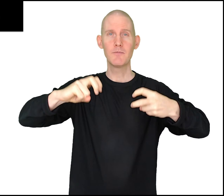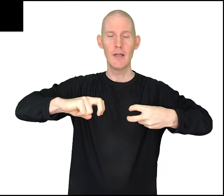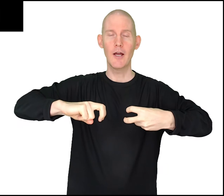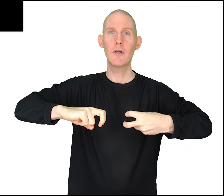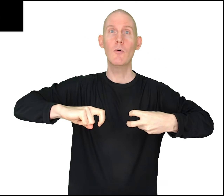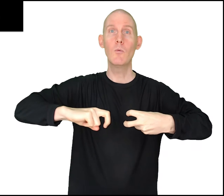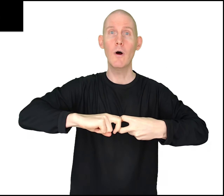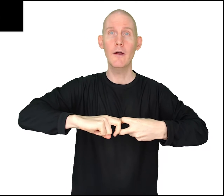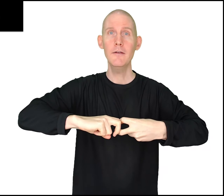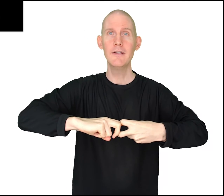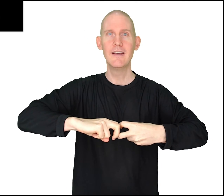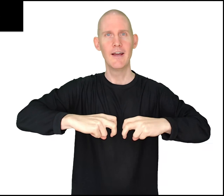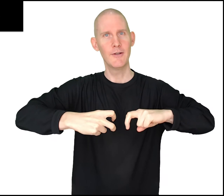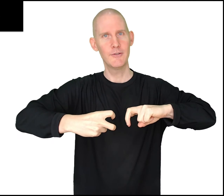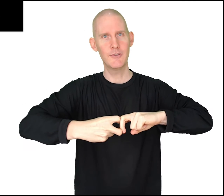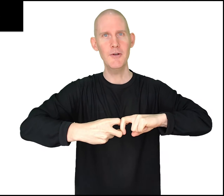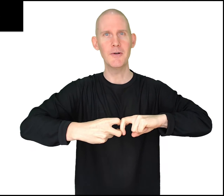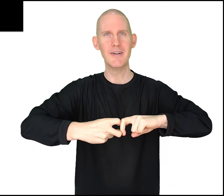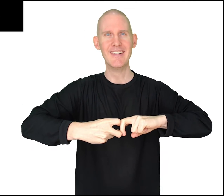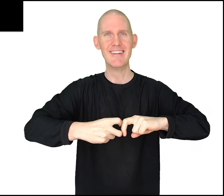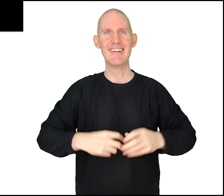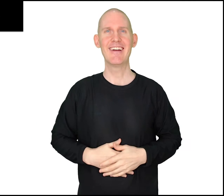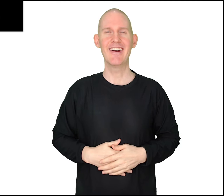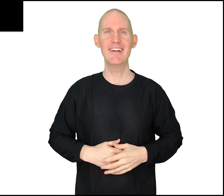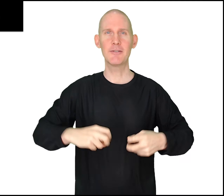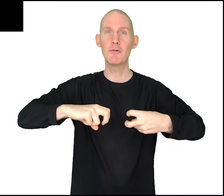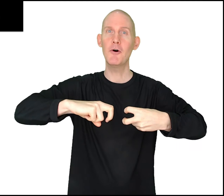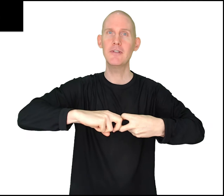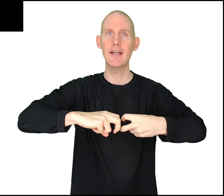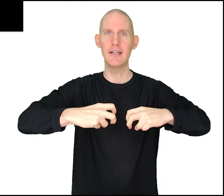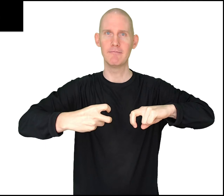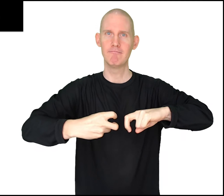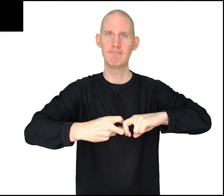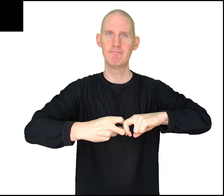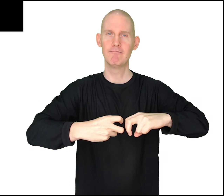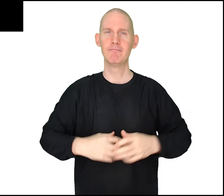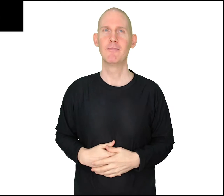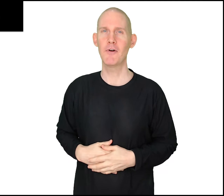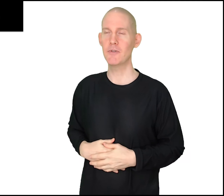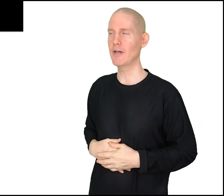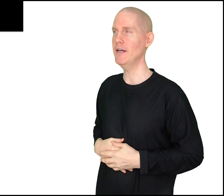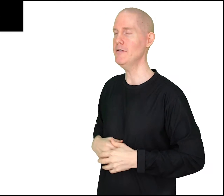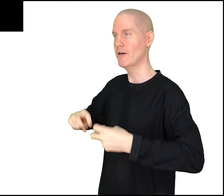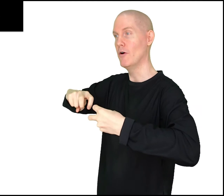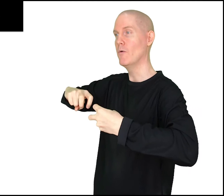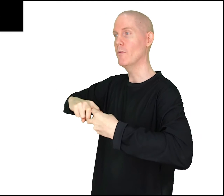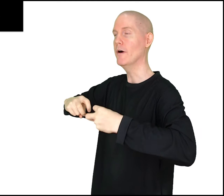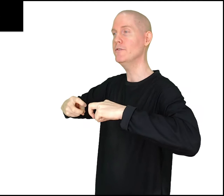Now we go 1, 2. All right, so we're rotating from the side. 1,